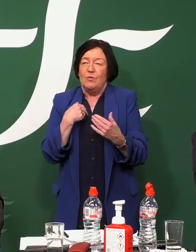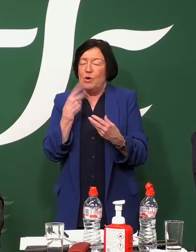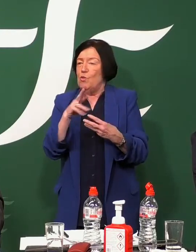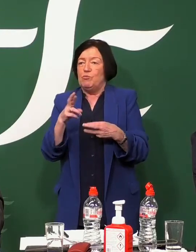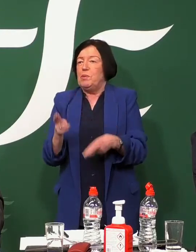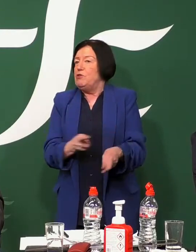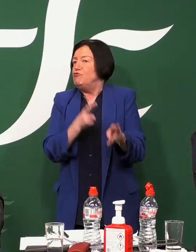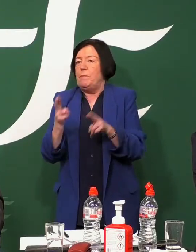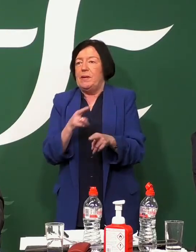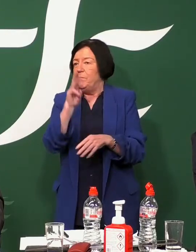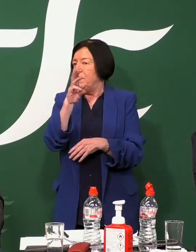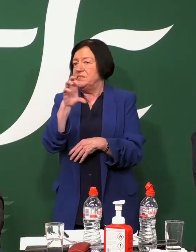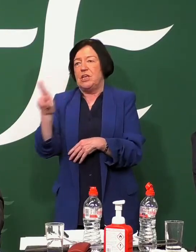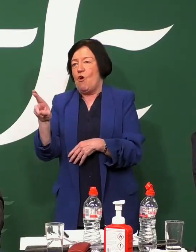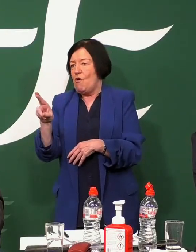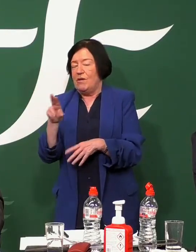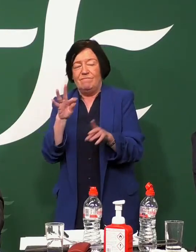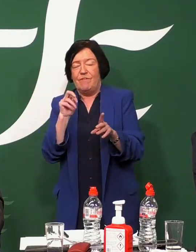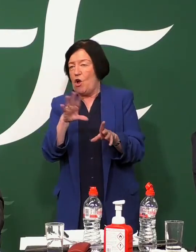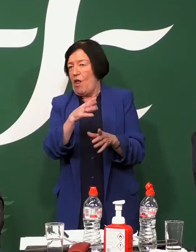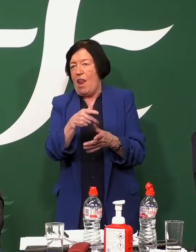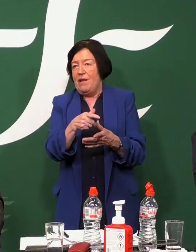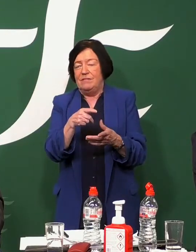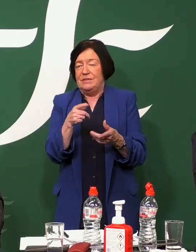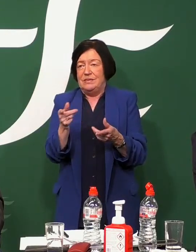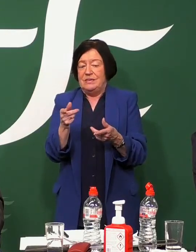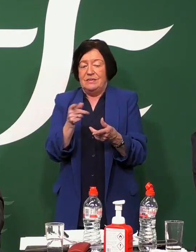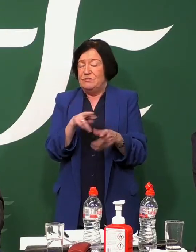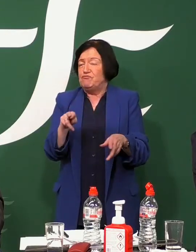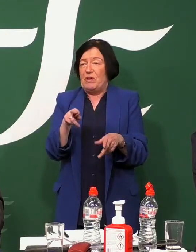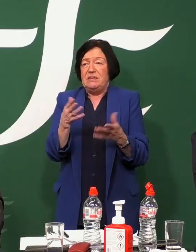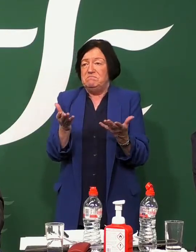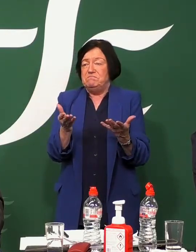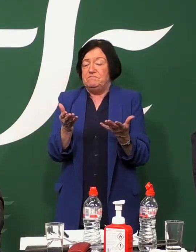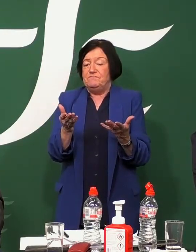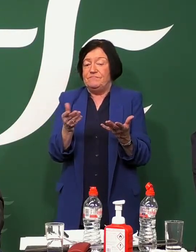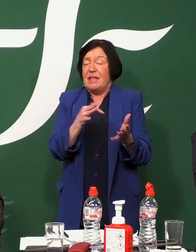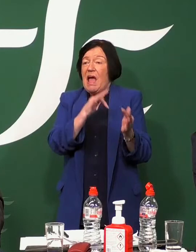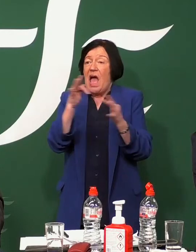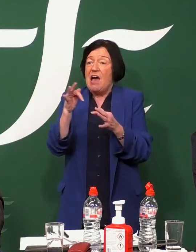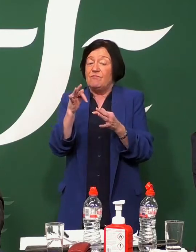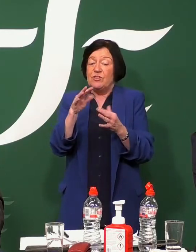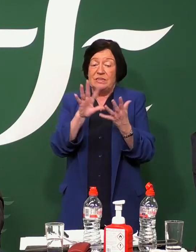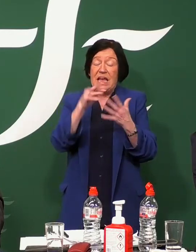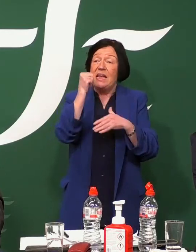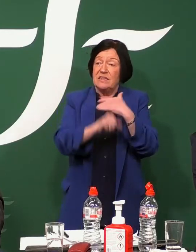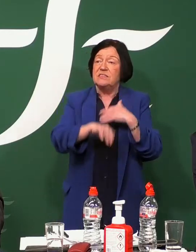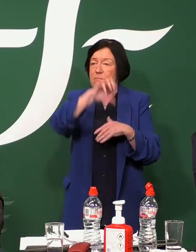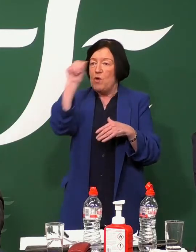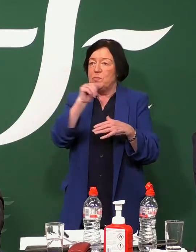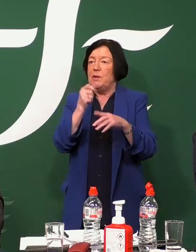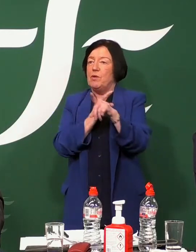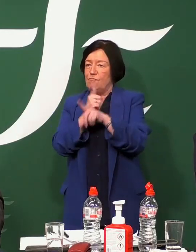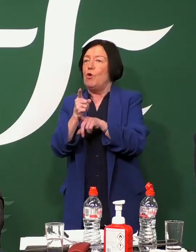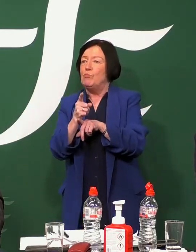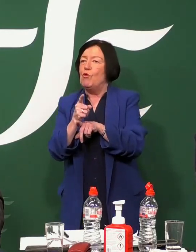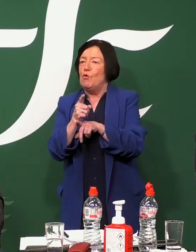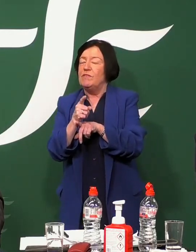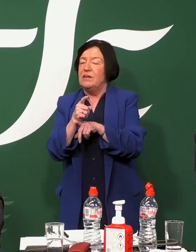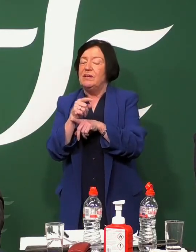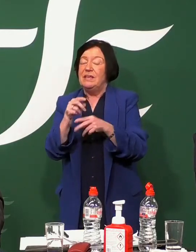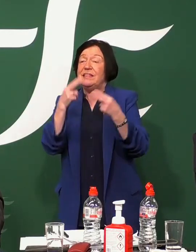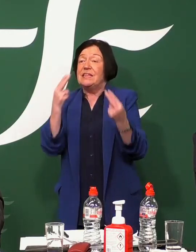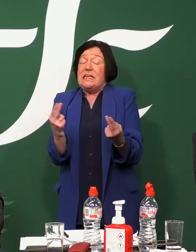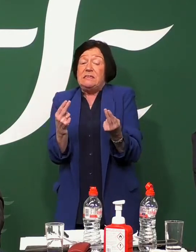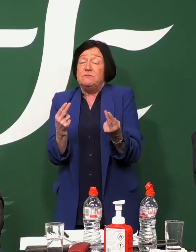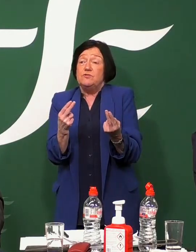be repeating the PCR, Fergal. It really, after 10 days, most people have recovered. And so the need